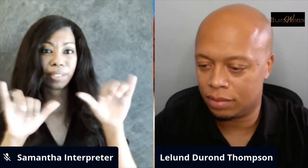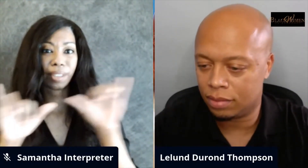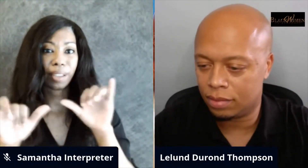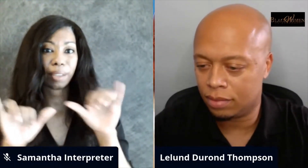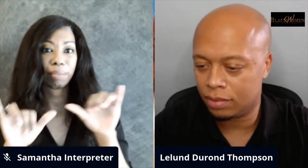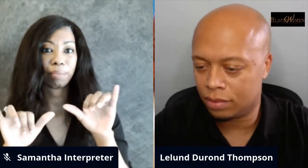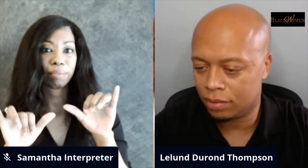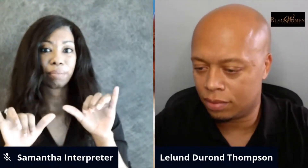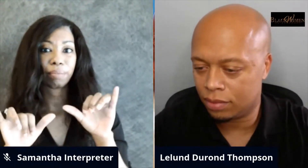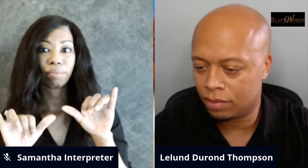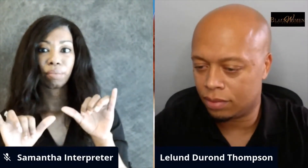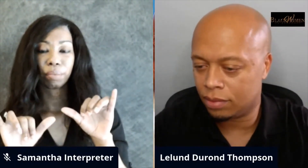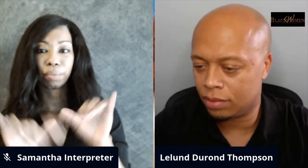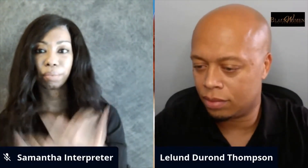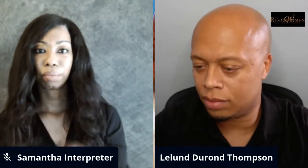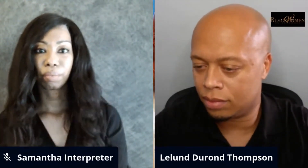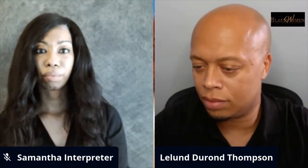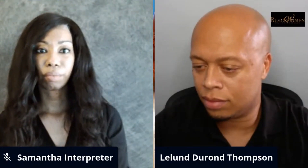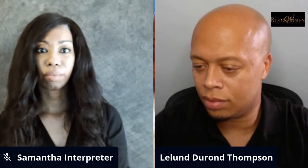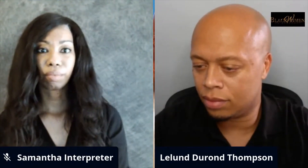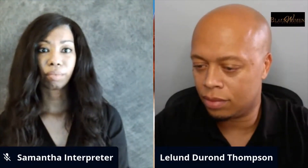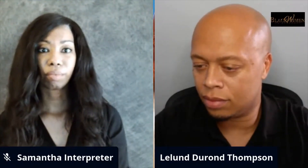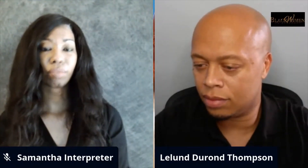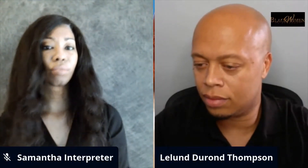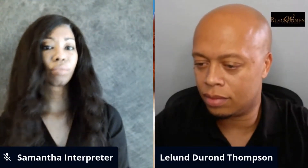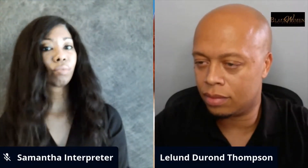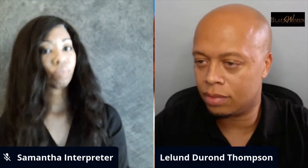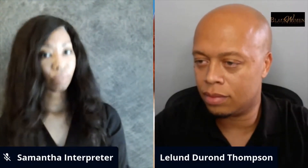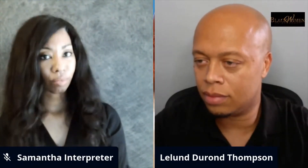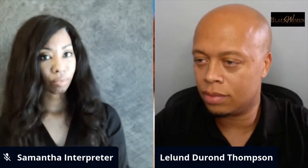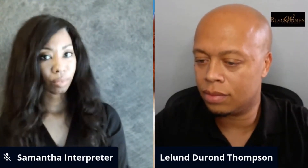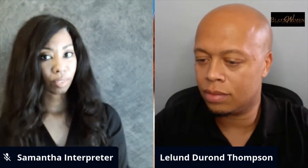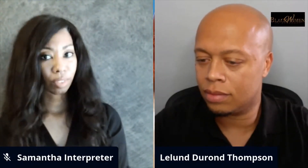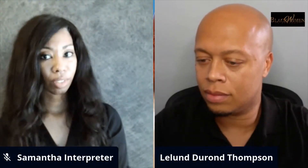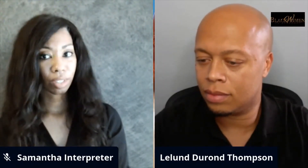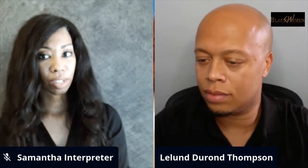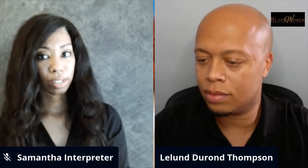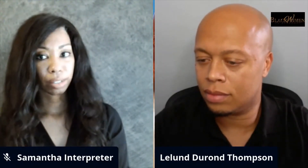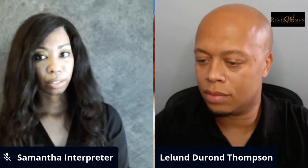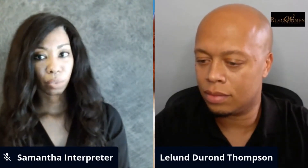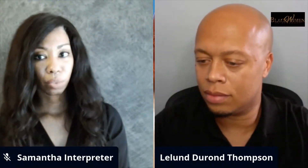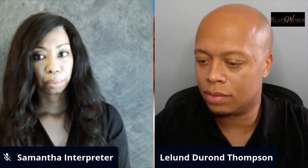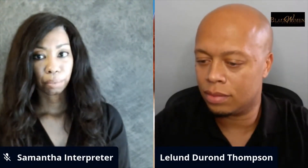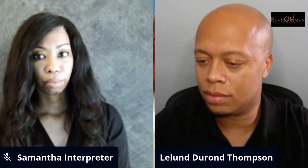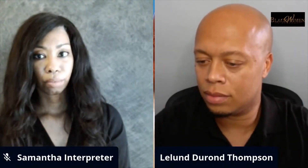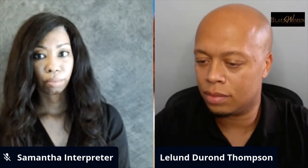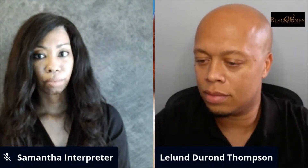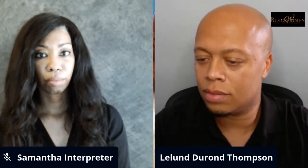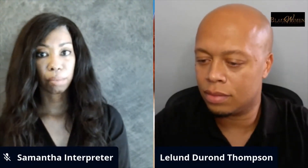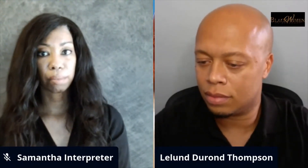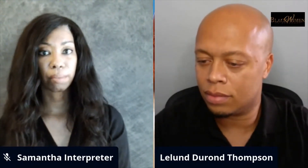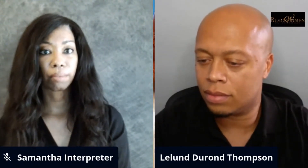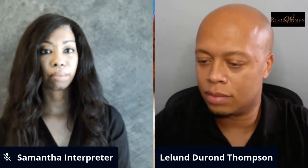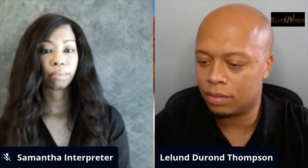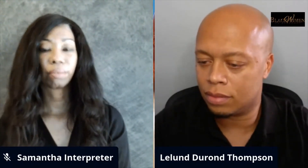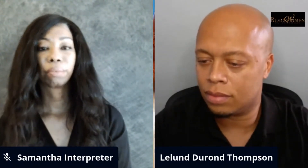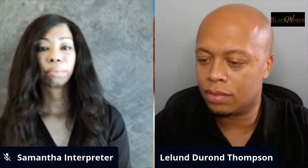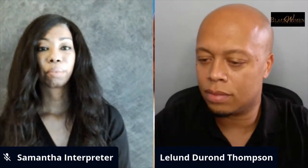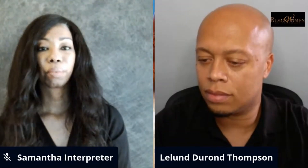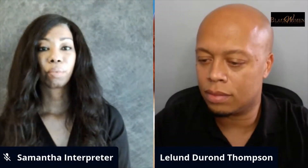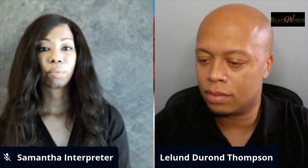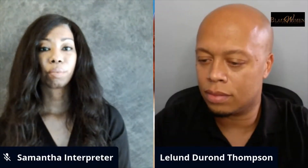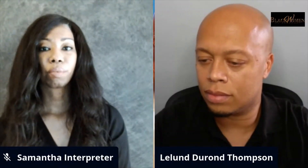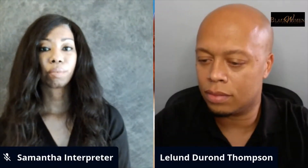myself giving a little feedback, so I just want to make sure you guys are not hearing that, and then we'll get started. I'm